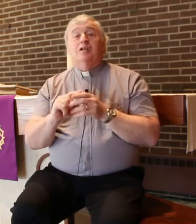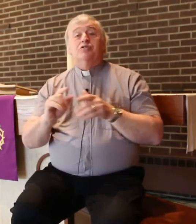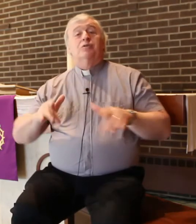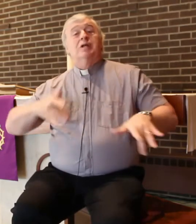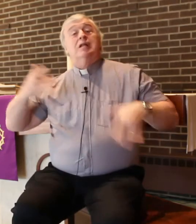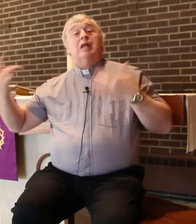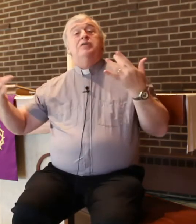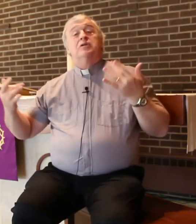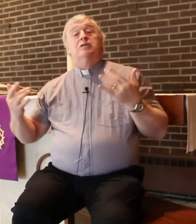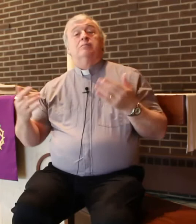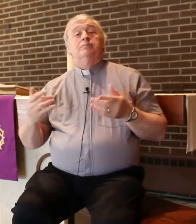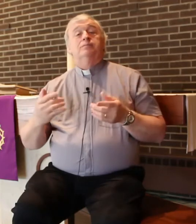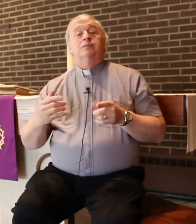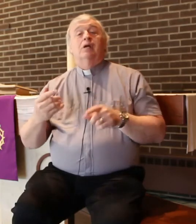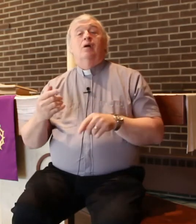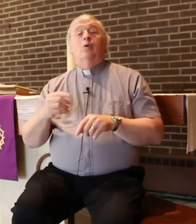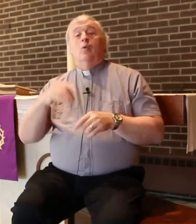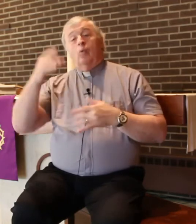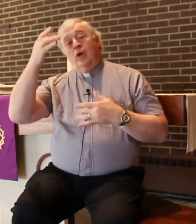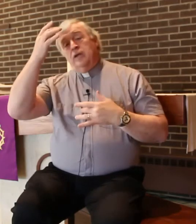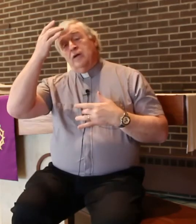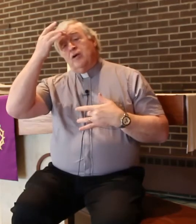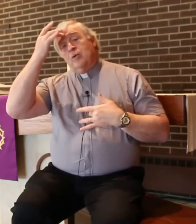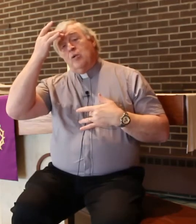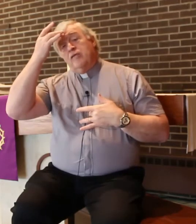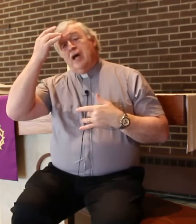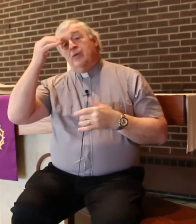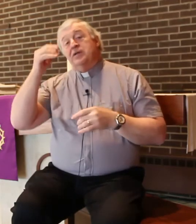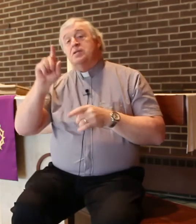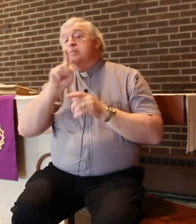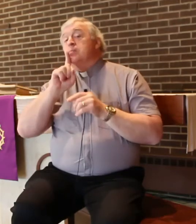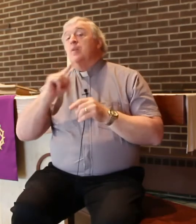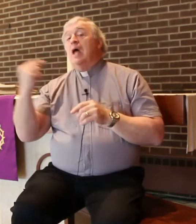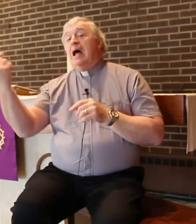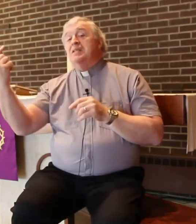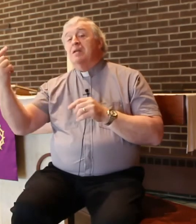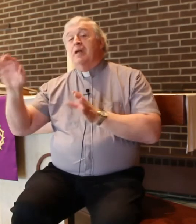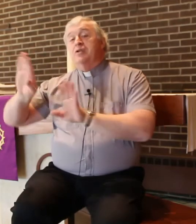initial elation when the coronavirus isolation